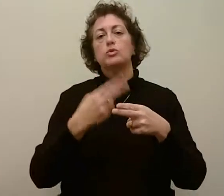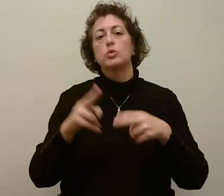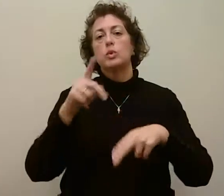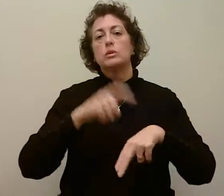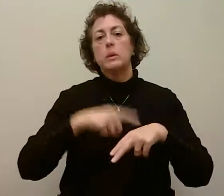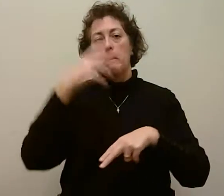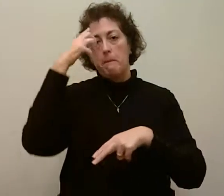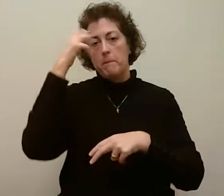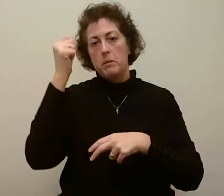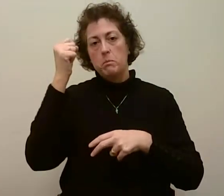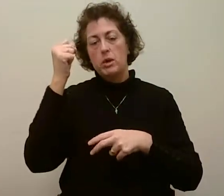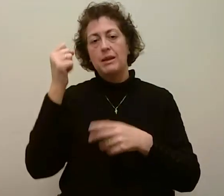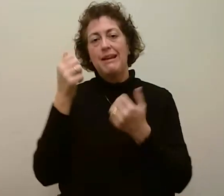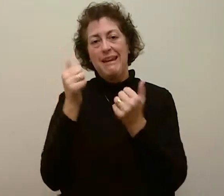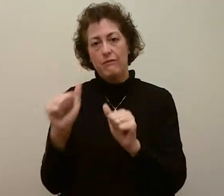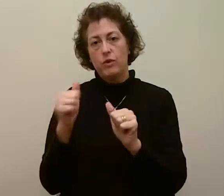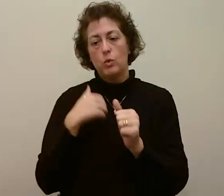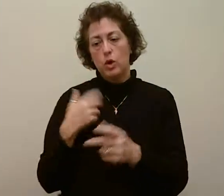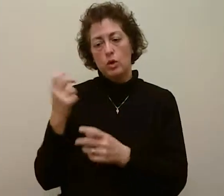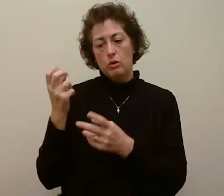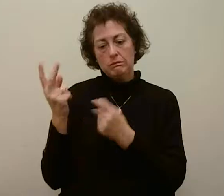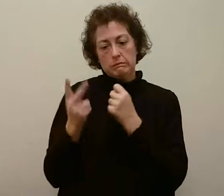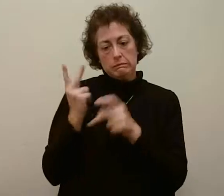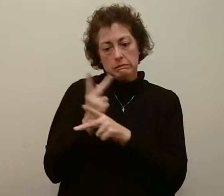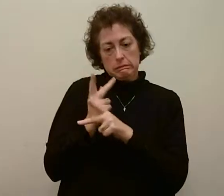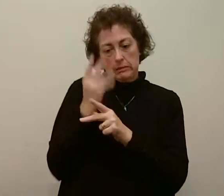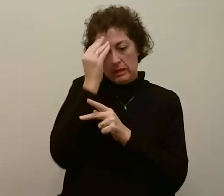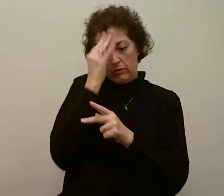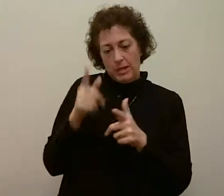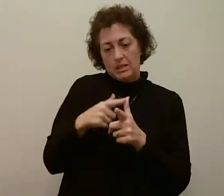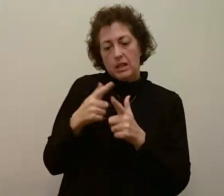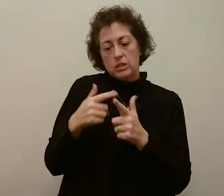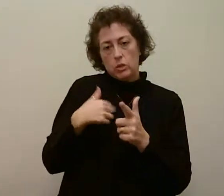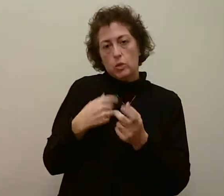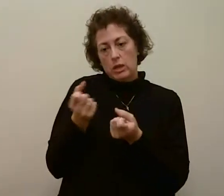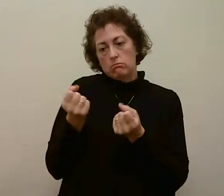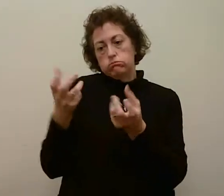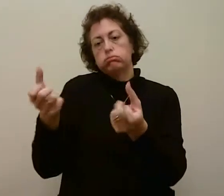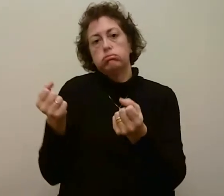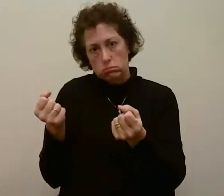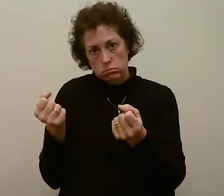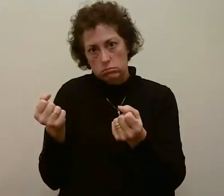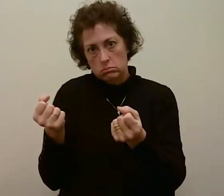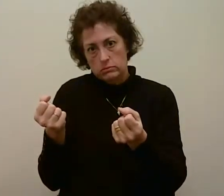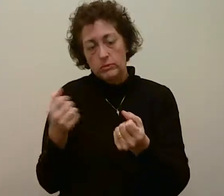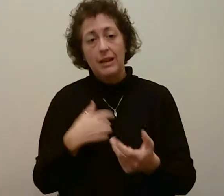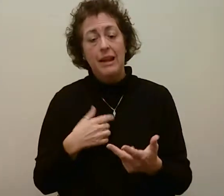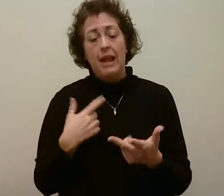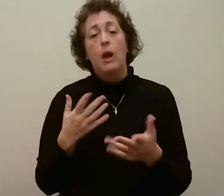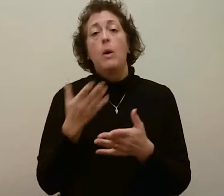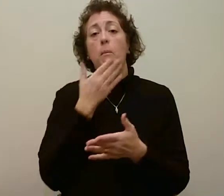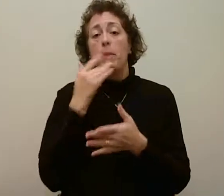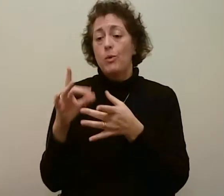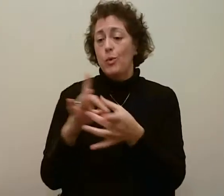language. Now, being aware of these aspects and phases can help you better control your energy and your efforts while you are